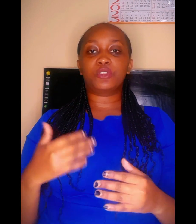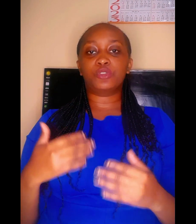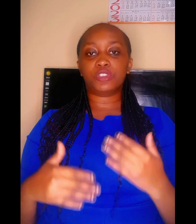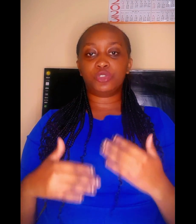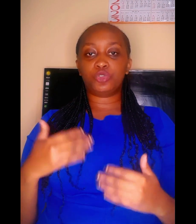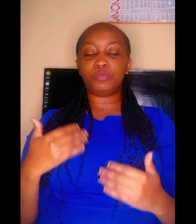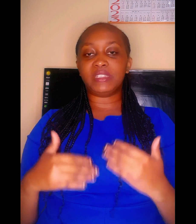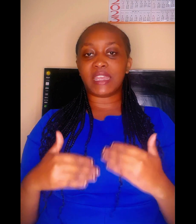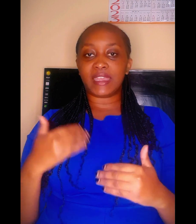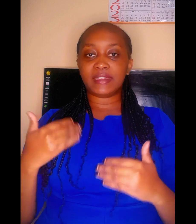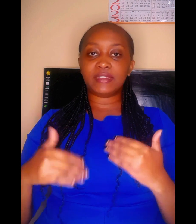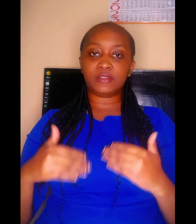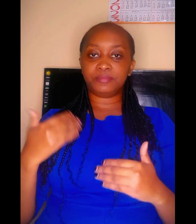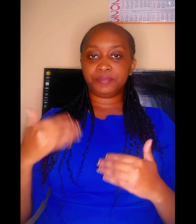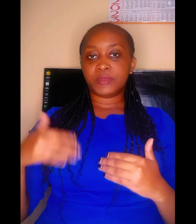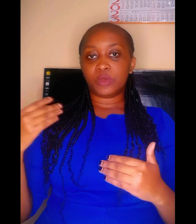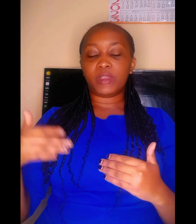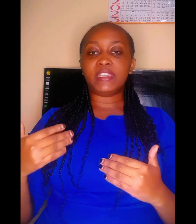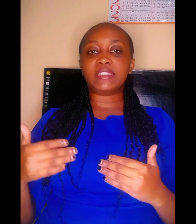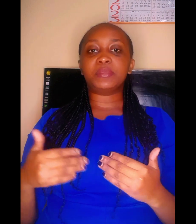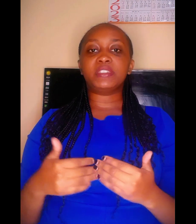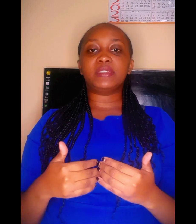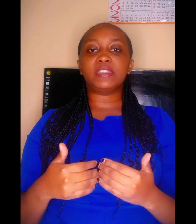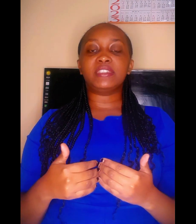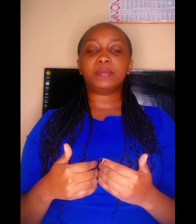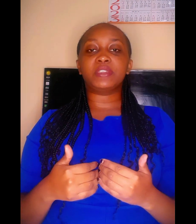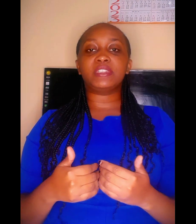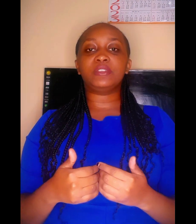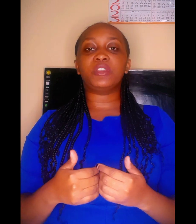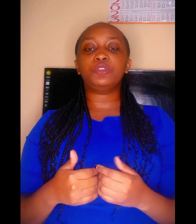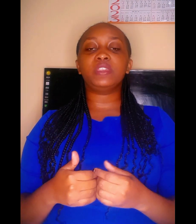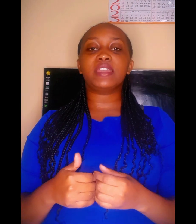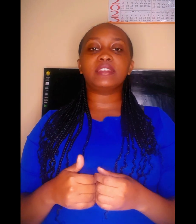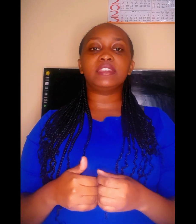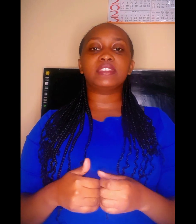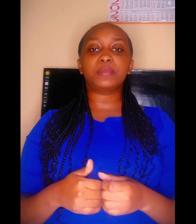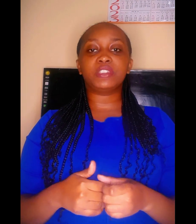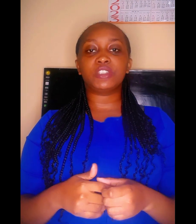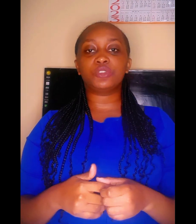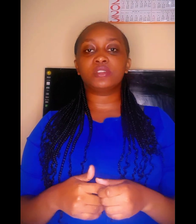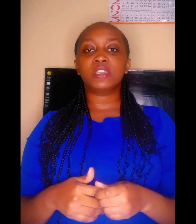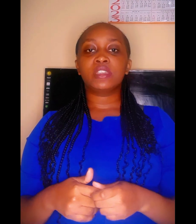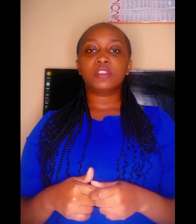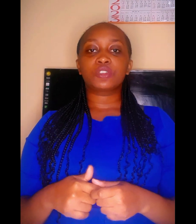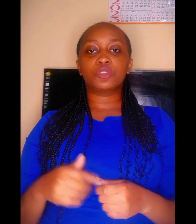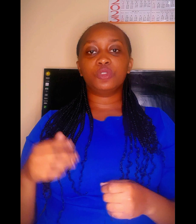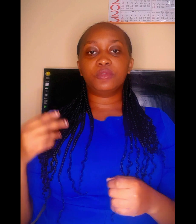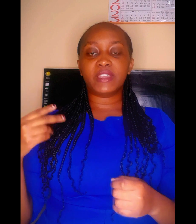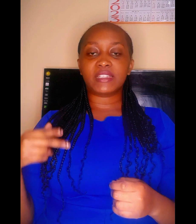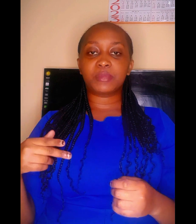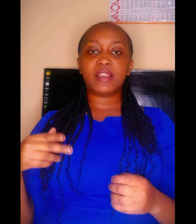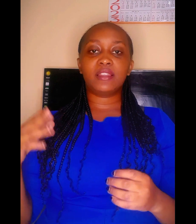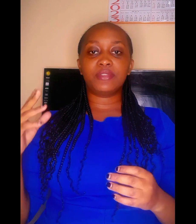cause you to be tired when when doing an interpretation. So you fingerspell, then